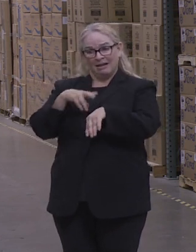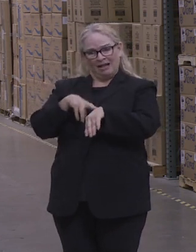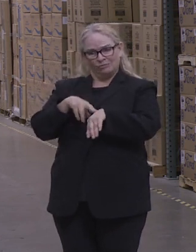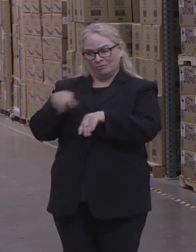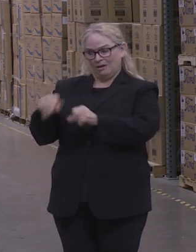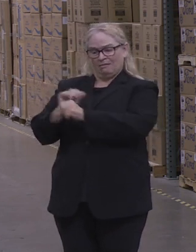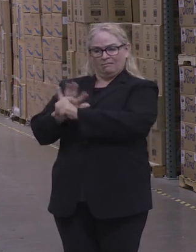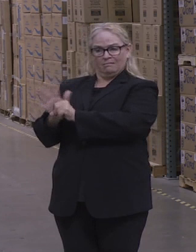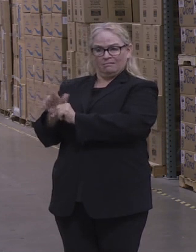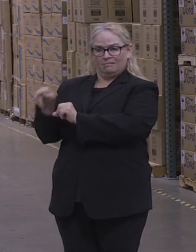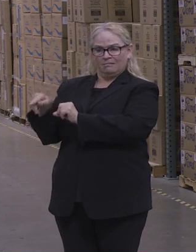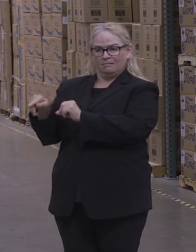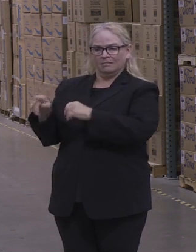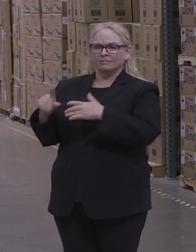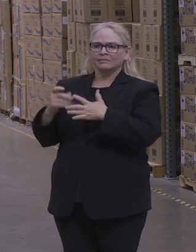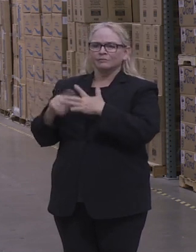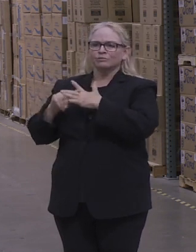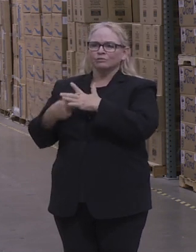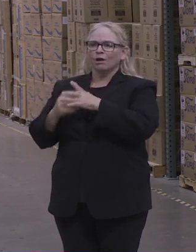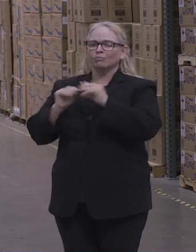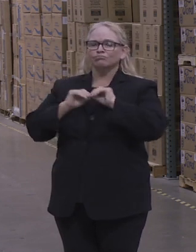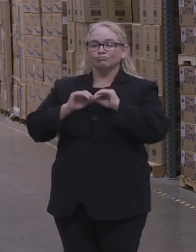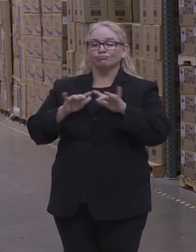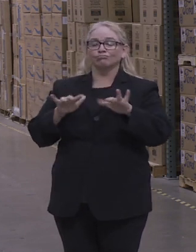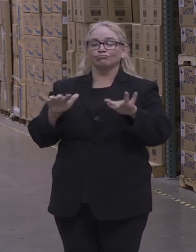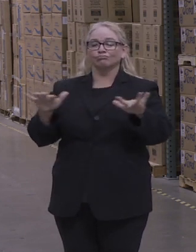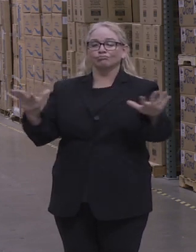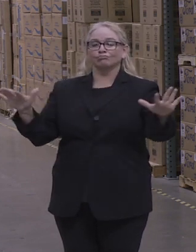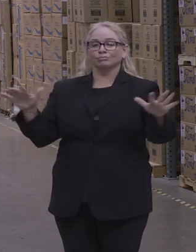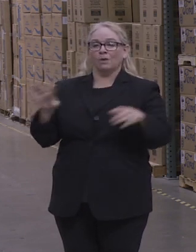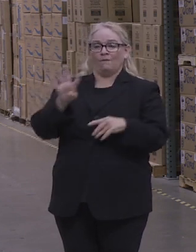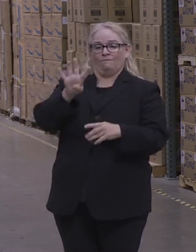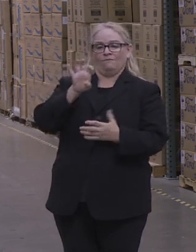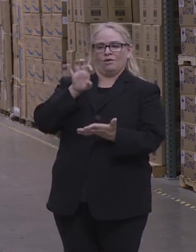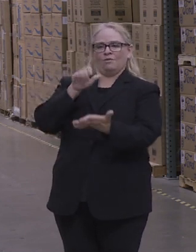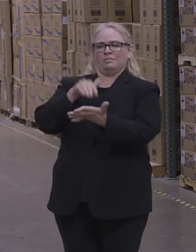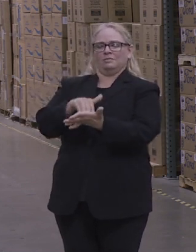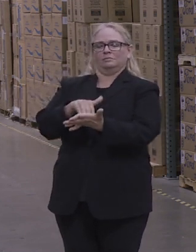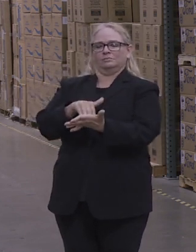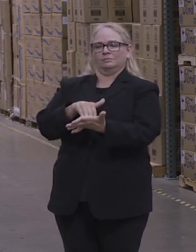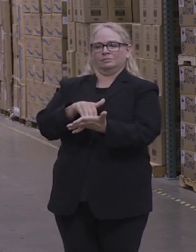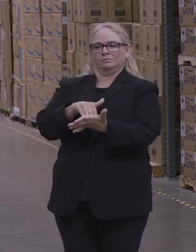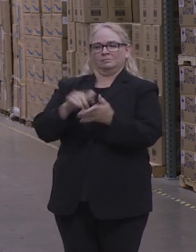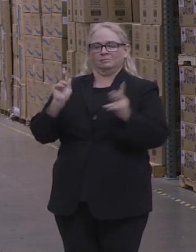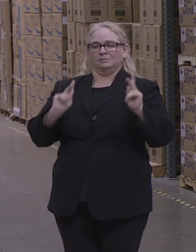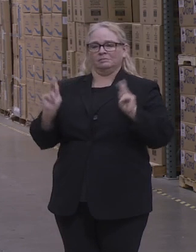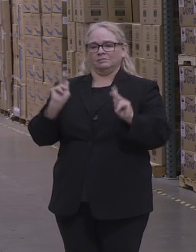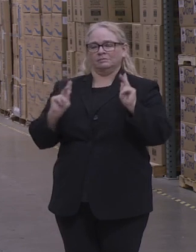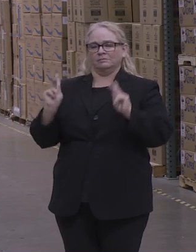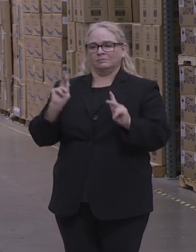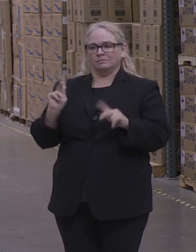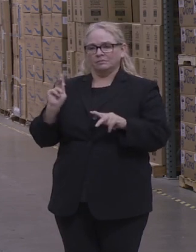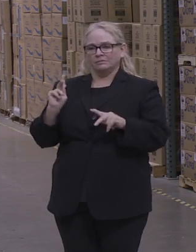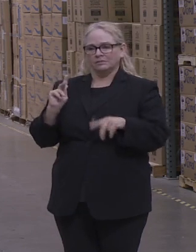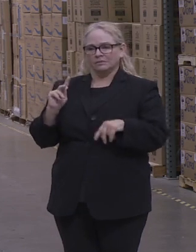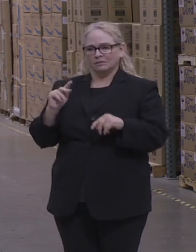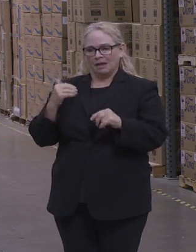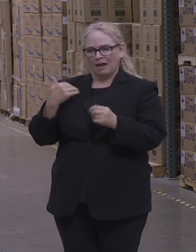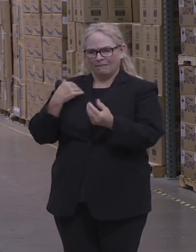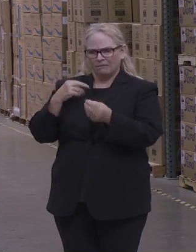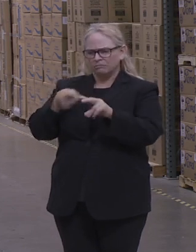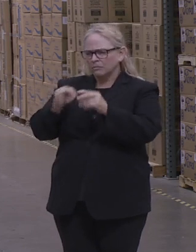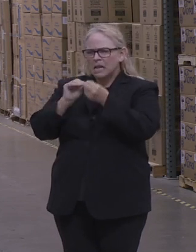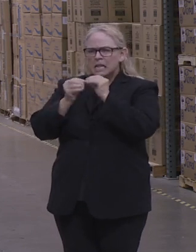reaching north of 400,000 positive cases that we've collected here in the state of California. We're a state, again, size